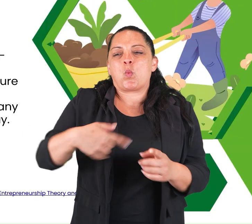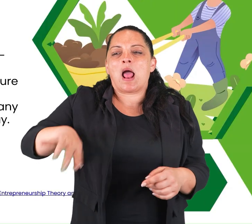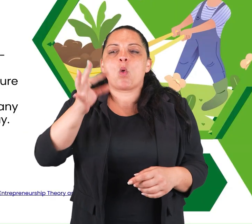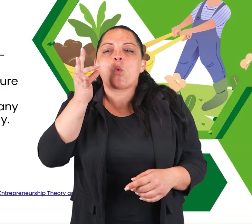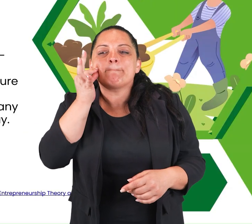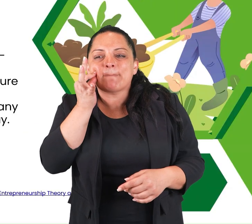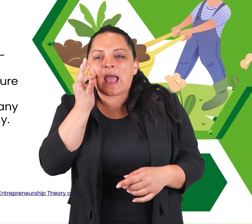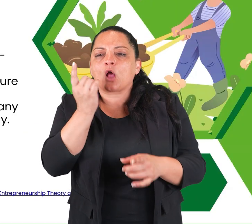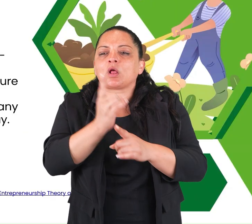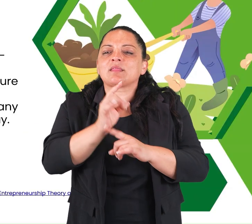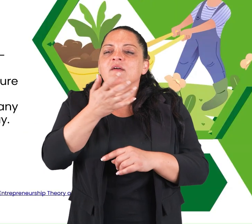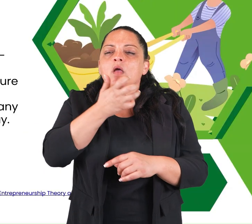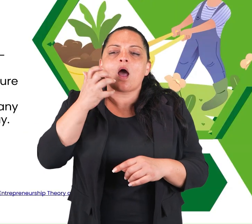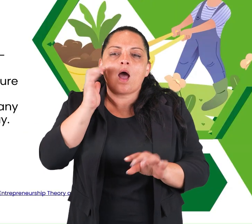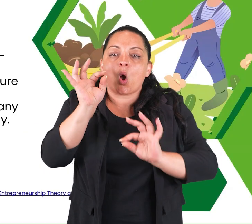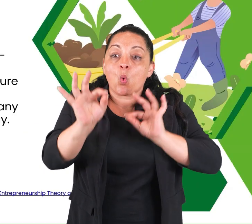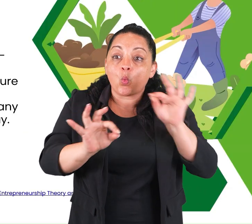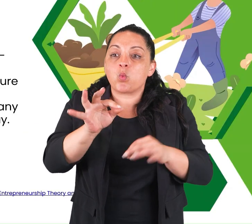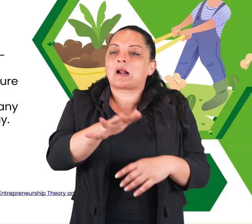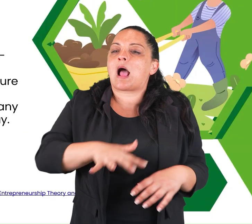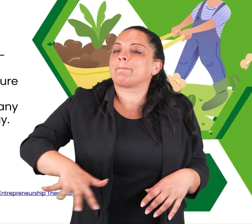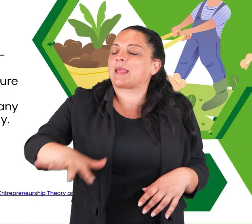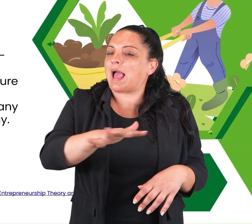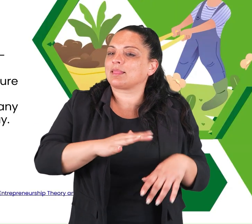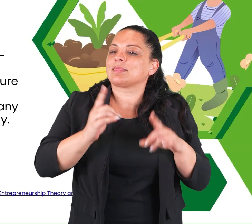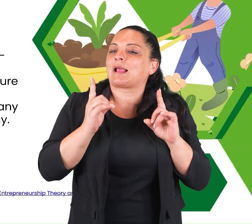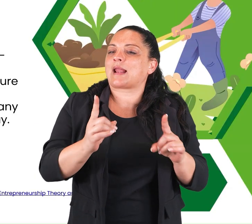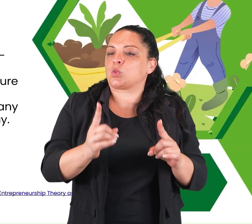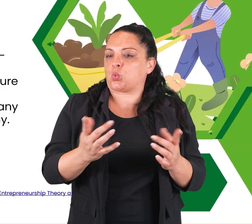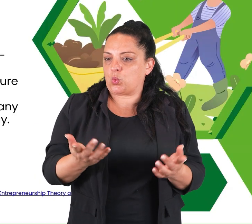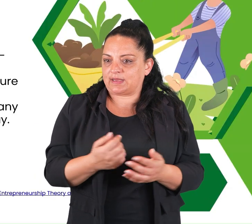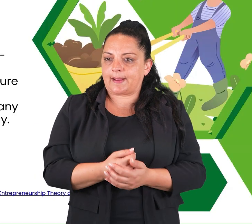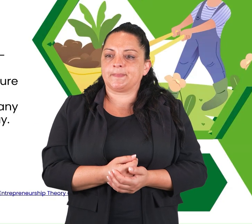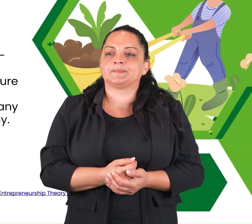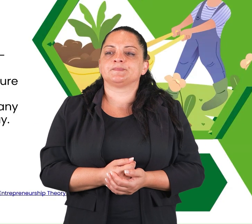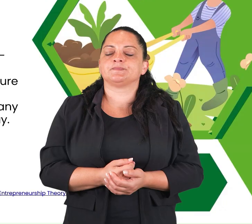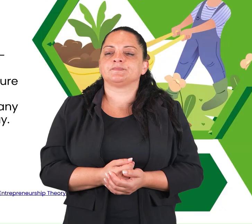beings to take care of the environment and nature.